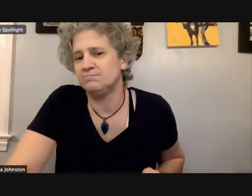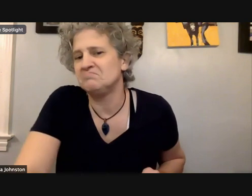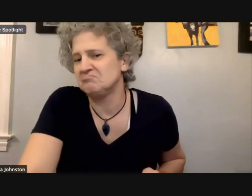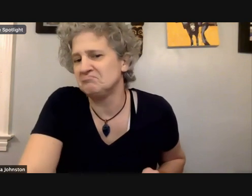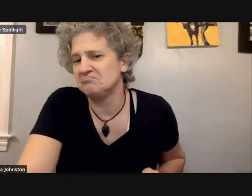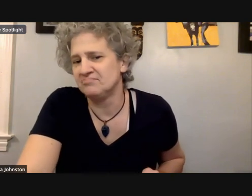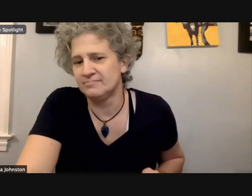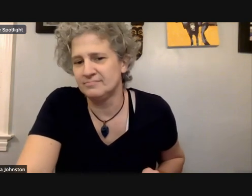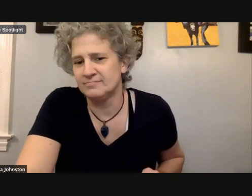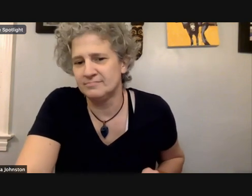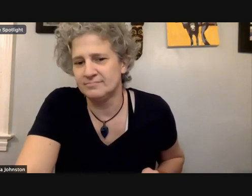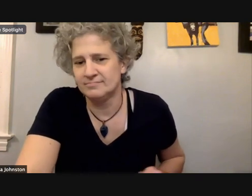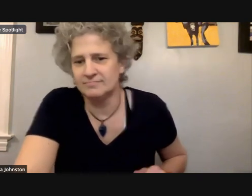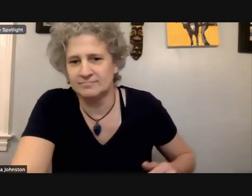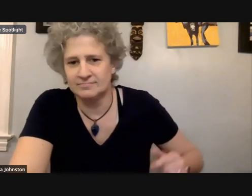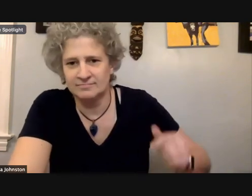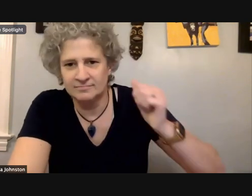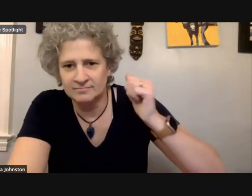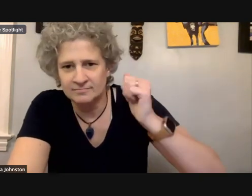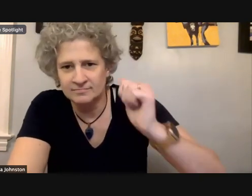the motion.